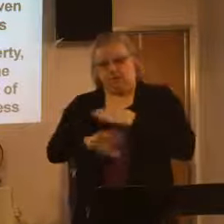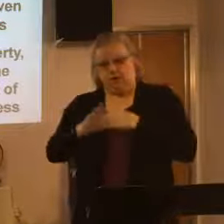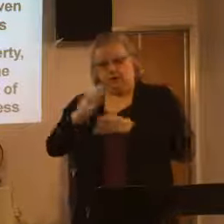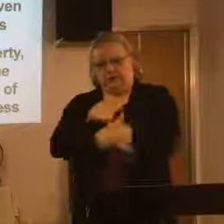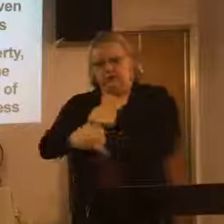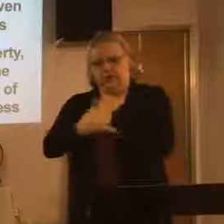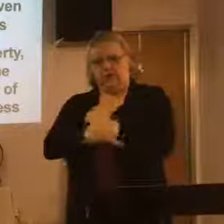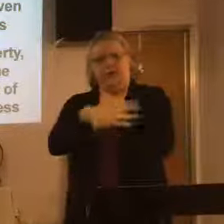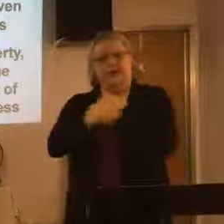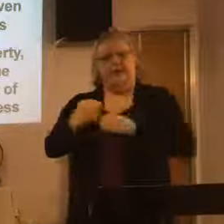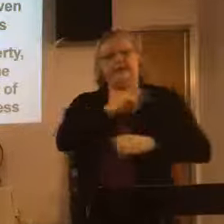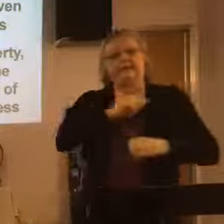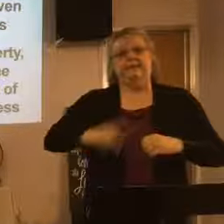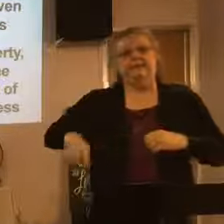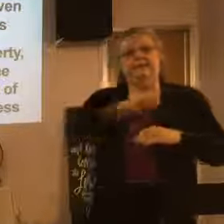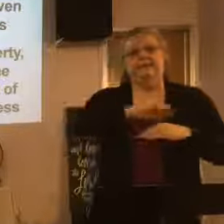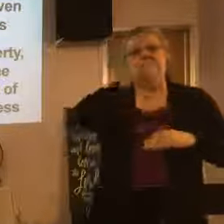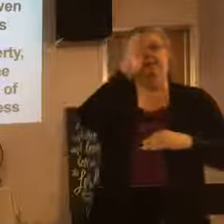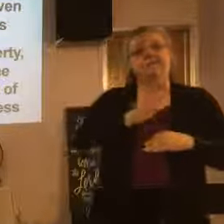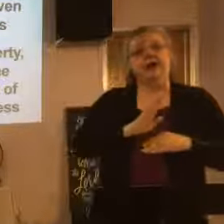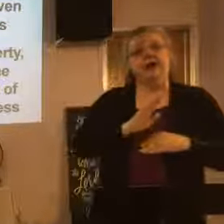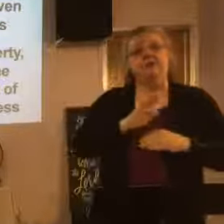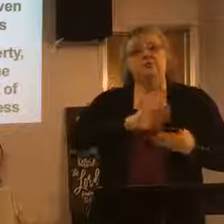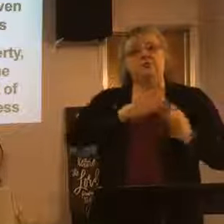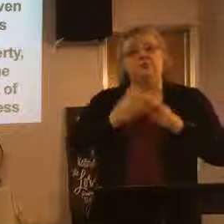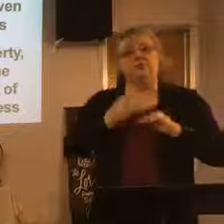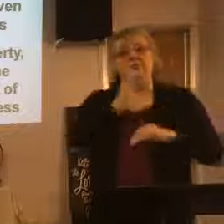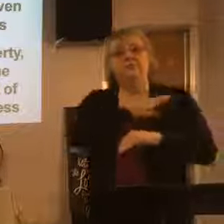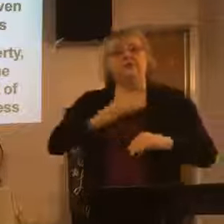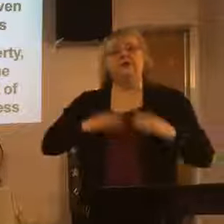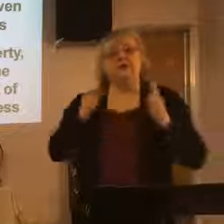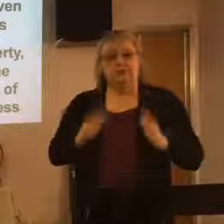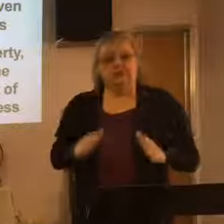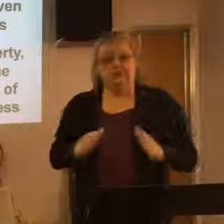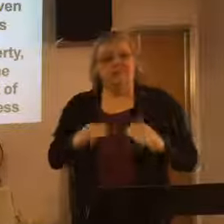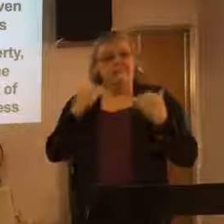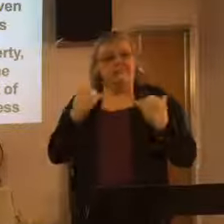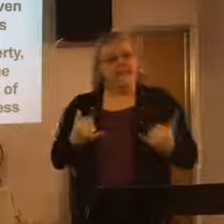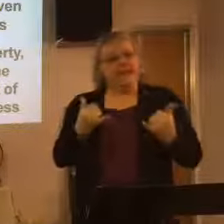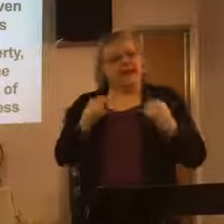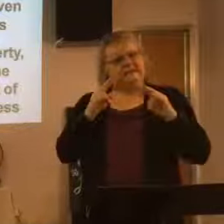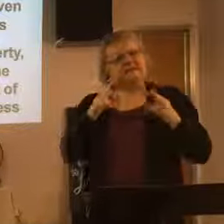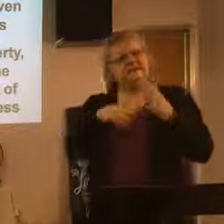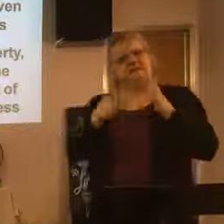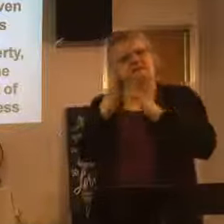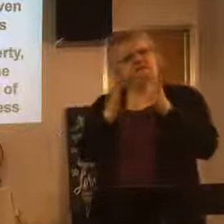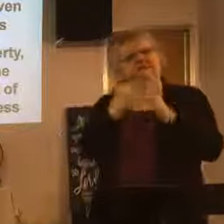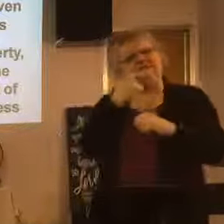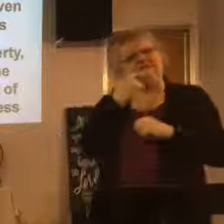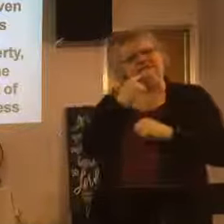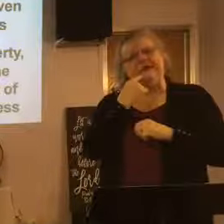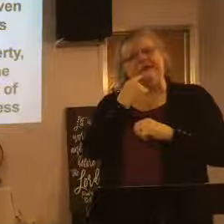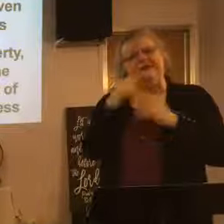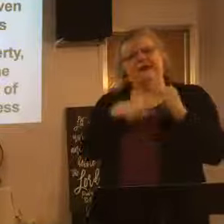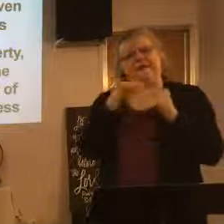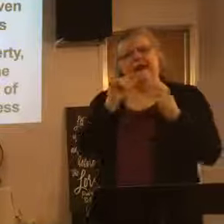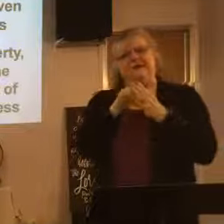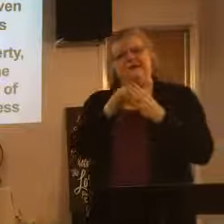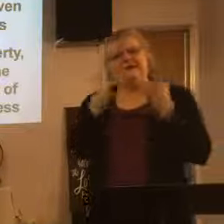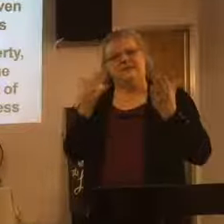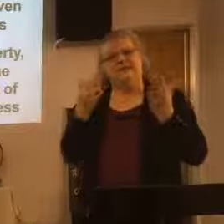then citizens of the kingdom of God when we become a Christian. But now let's see what Jesus has to say about this